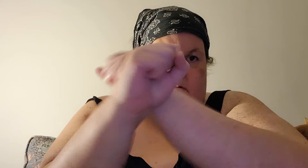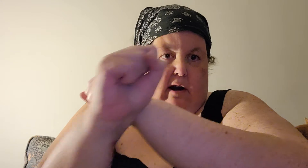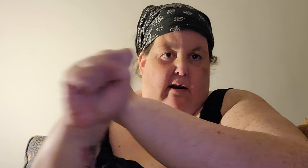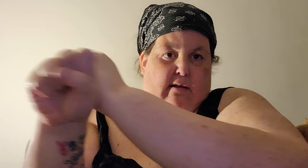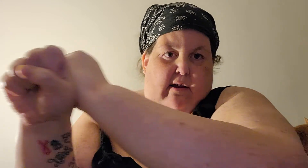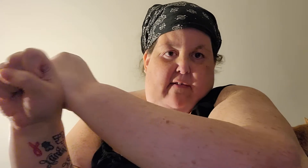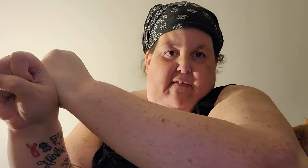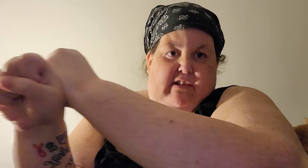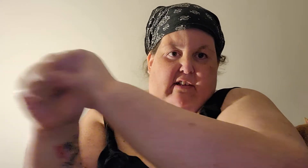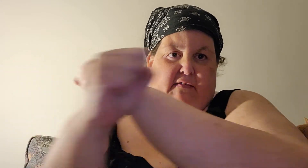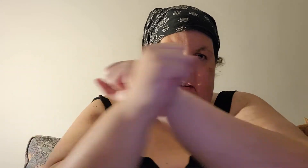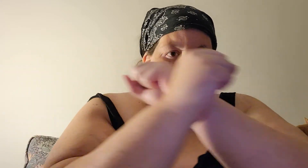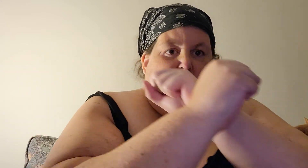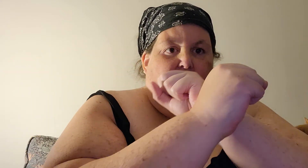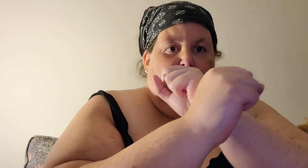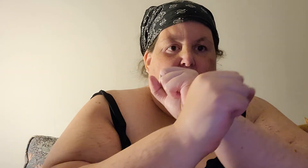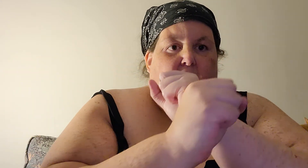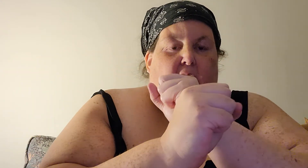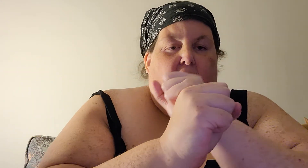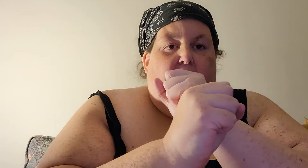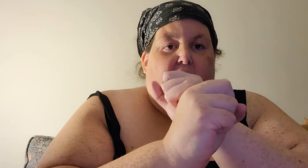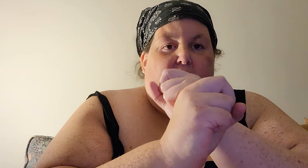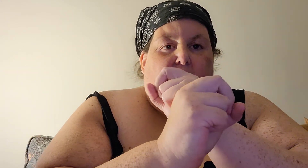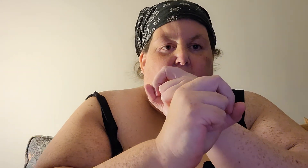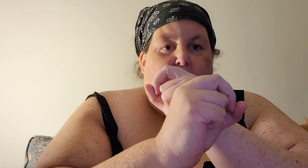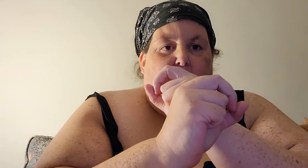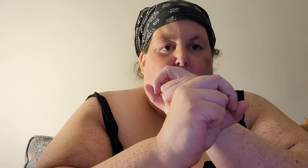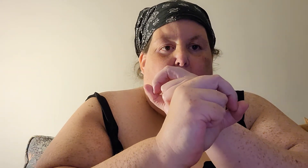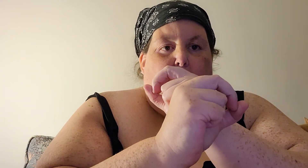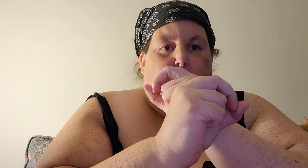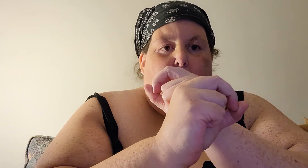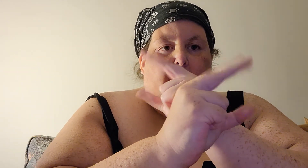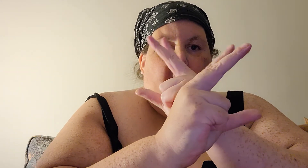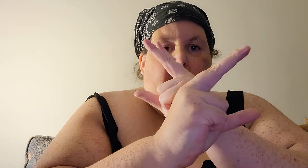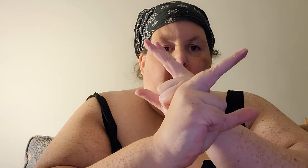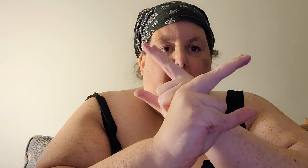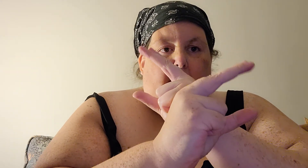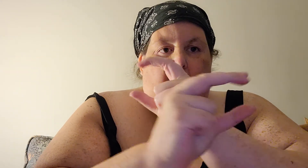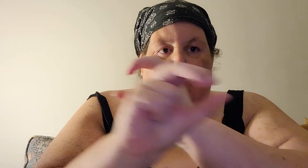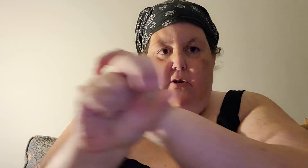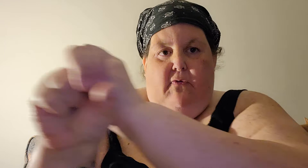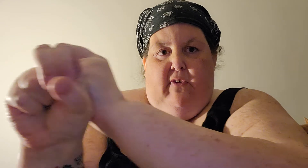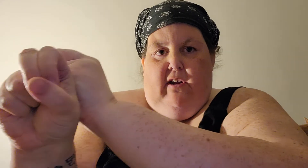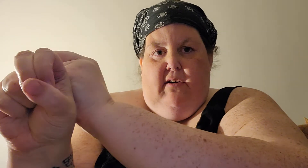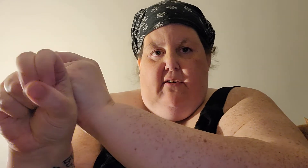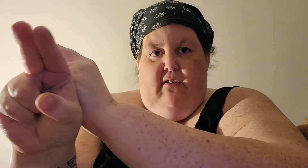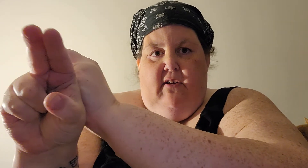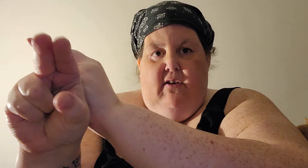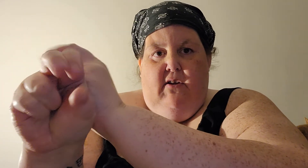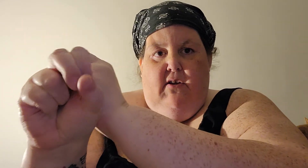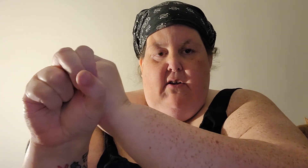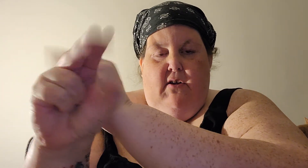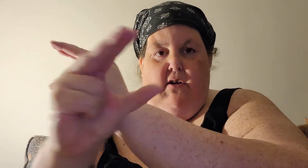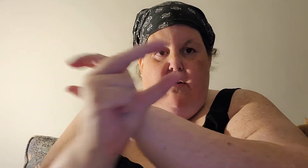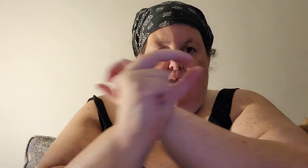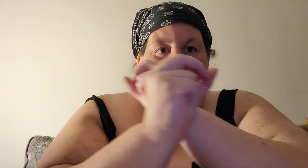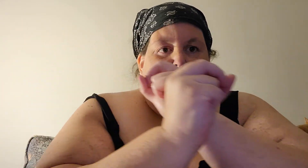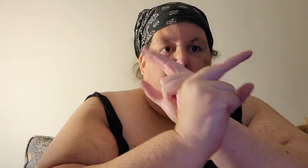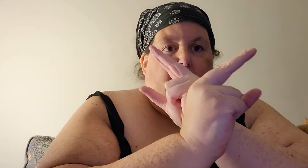right like fist to fist, and you're just gonna pop up two fingers like this.